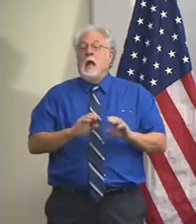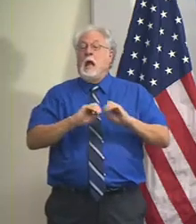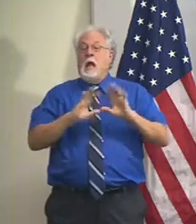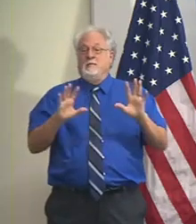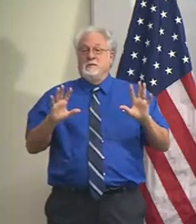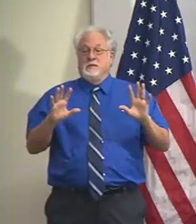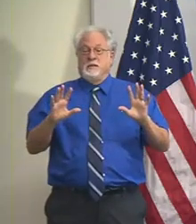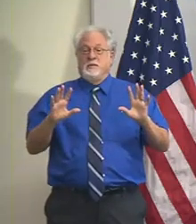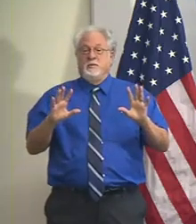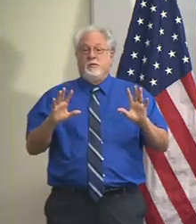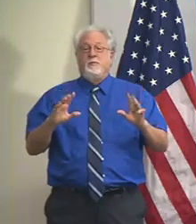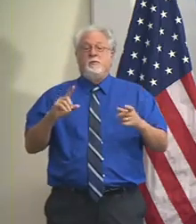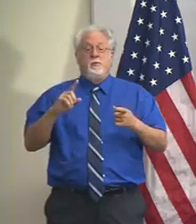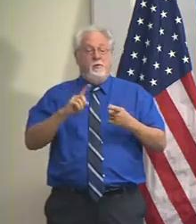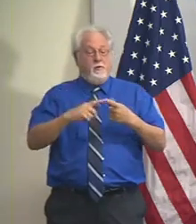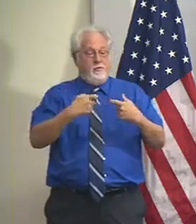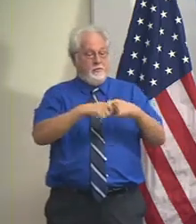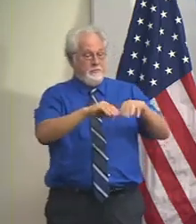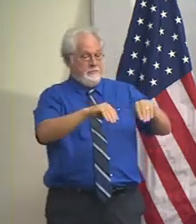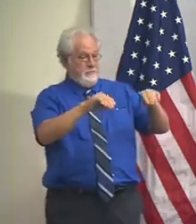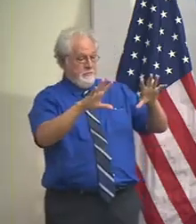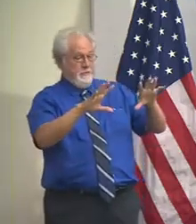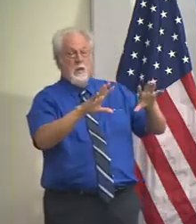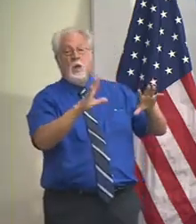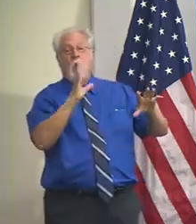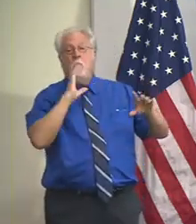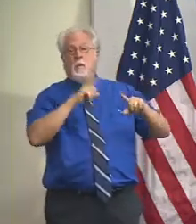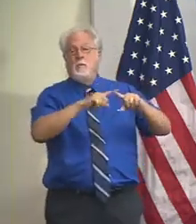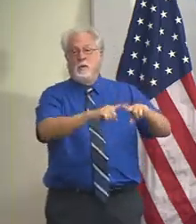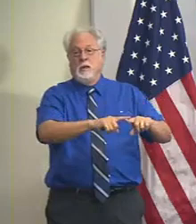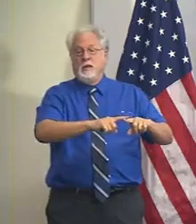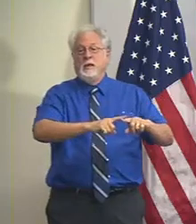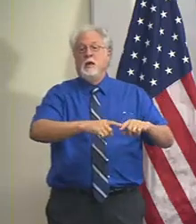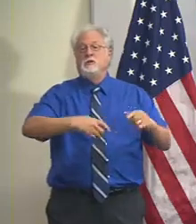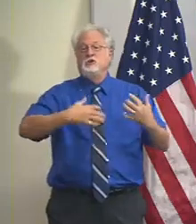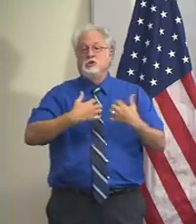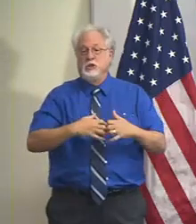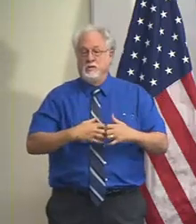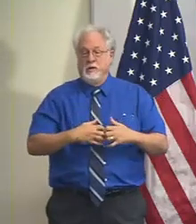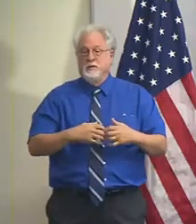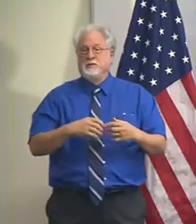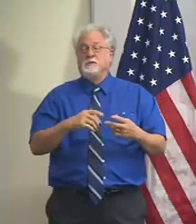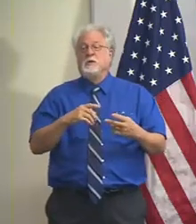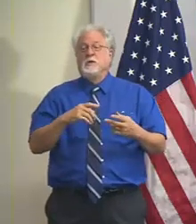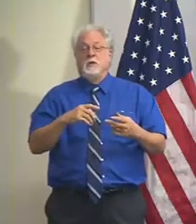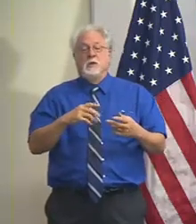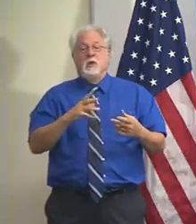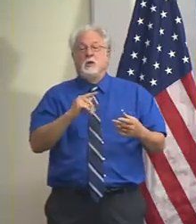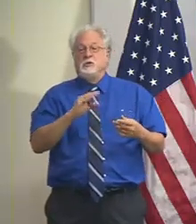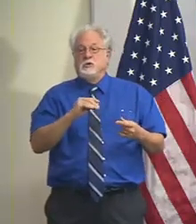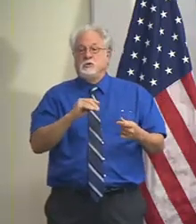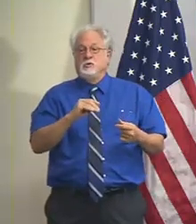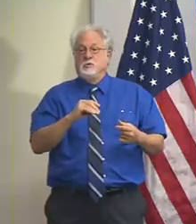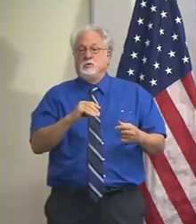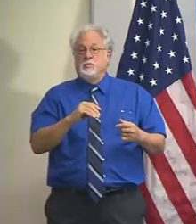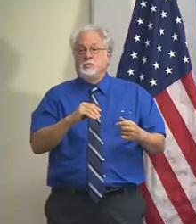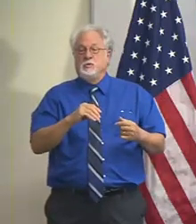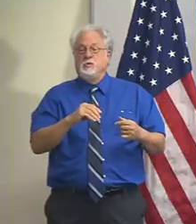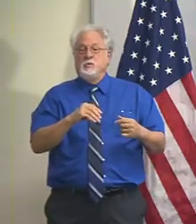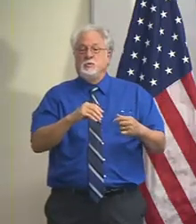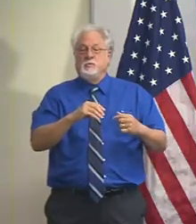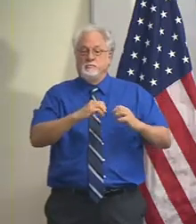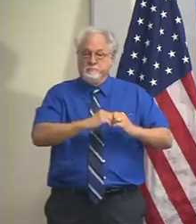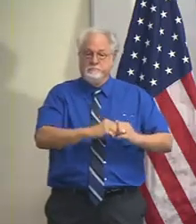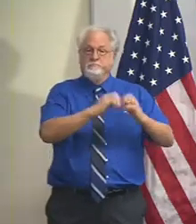Obviously, until power is restored, we're going to be relying on generators to power up critical